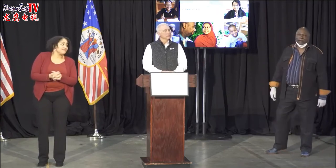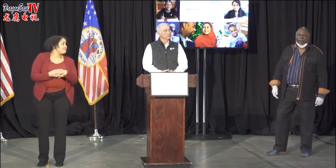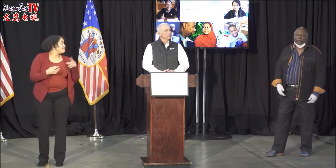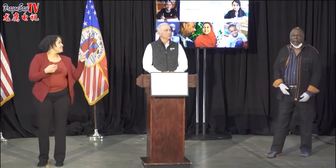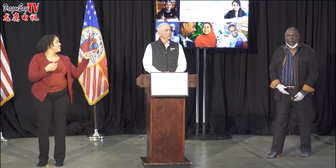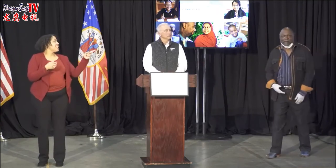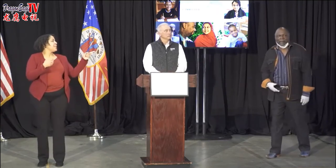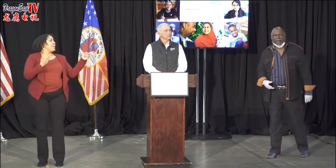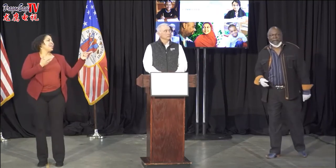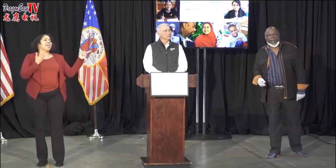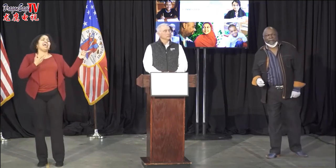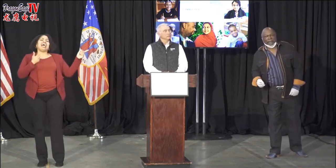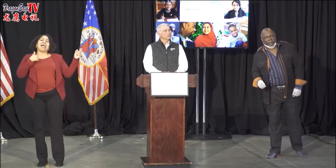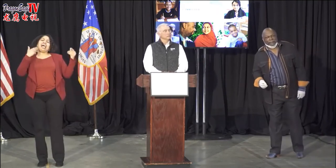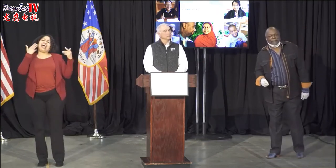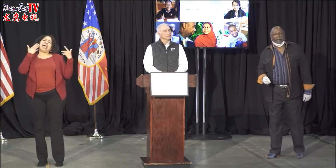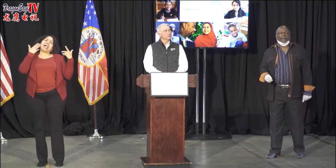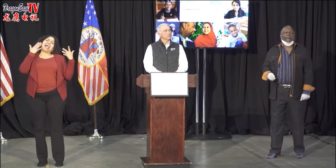I don't know.